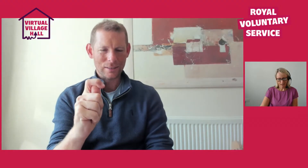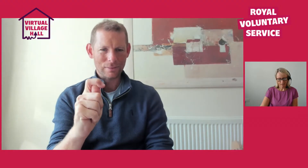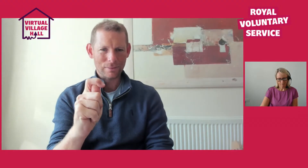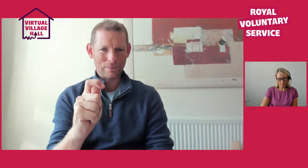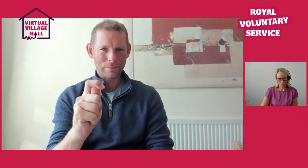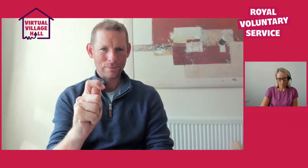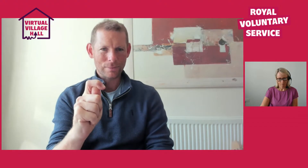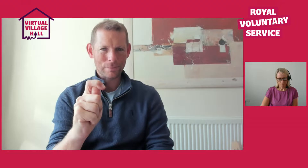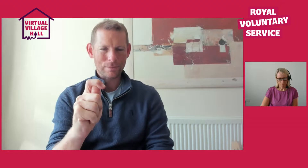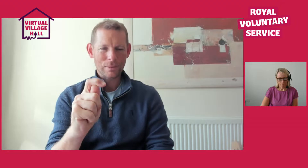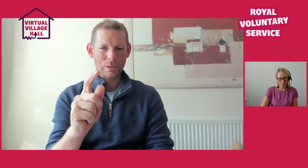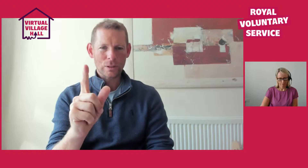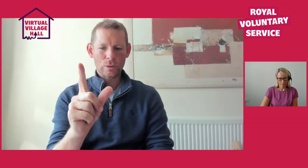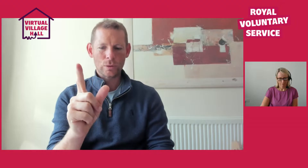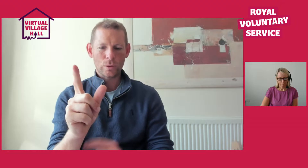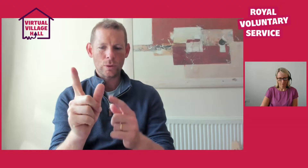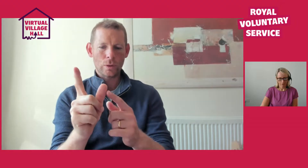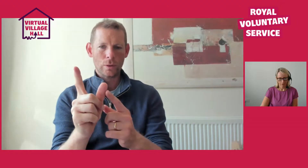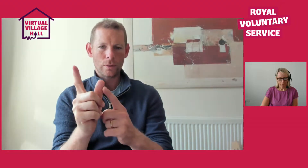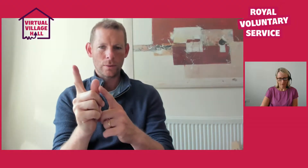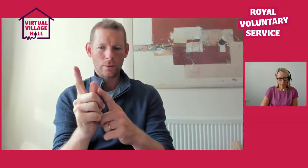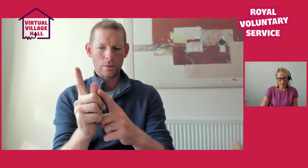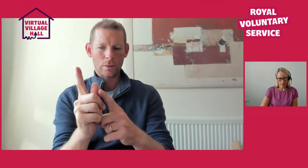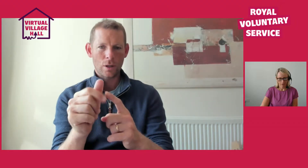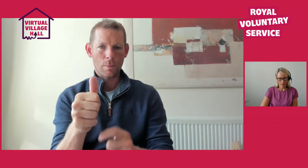and 10.